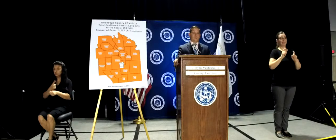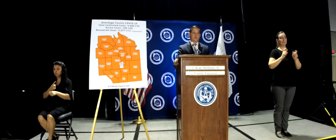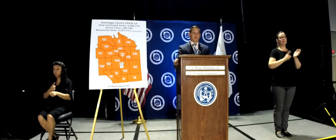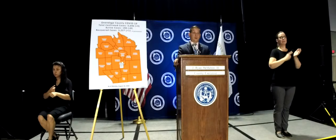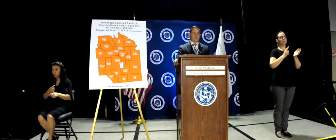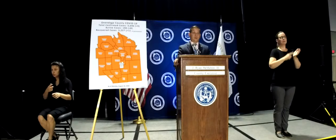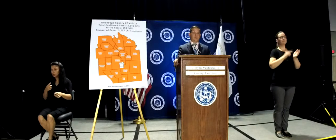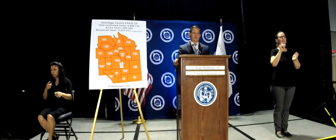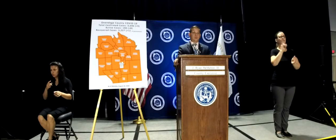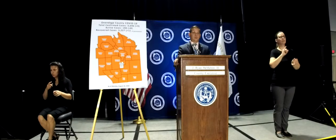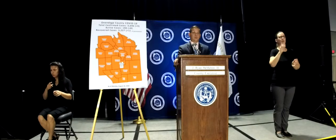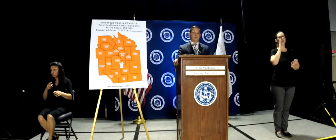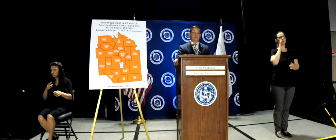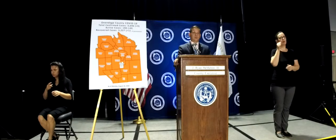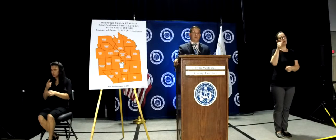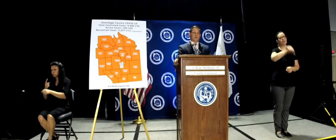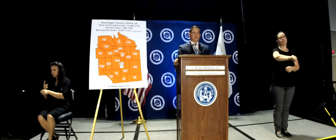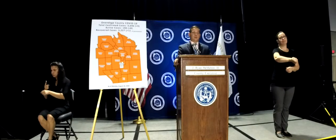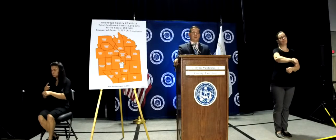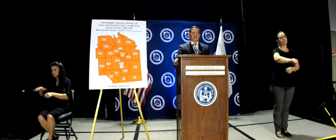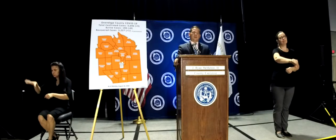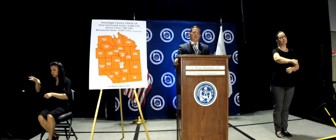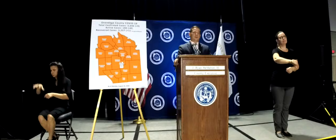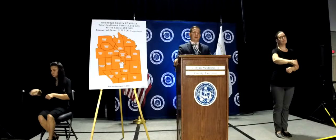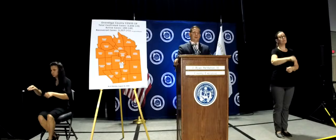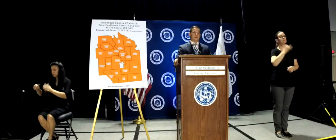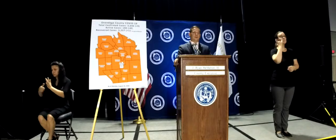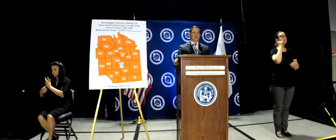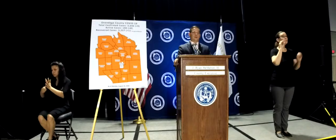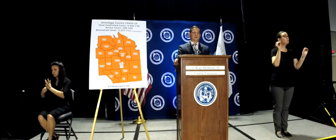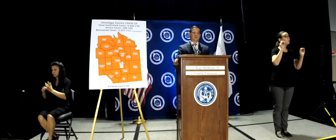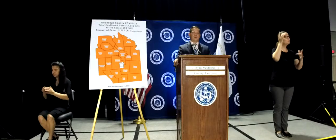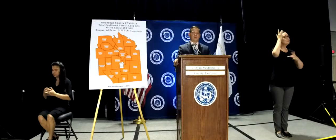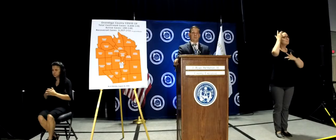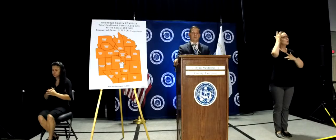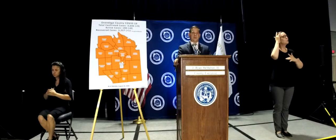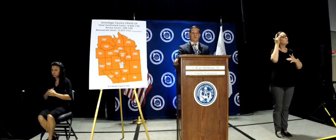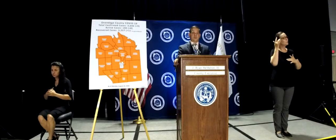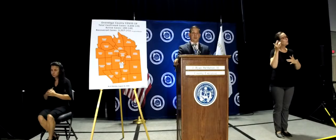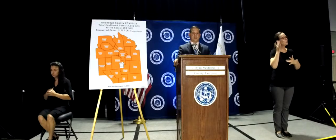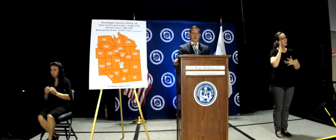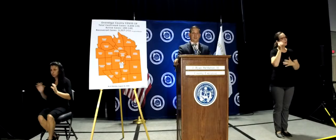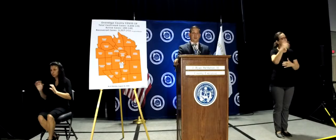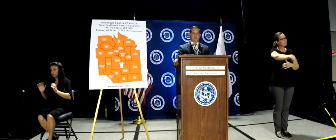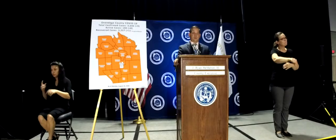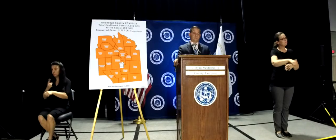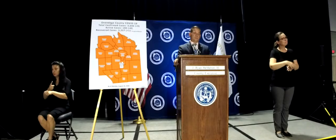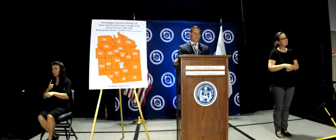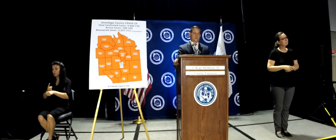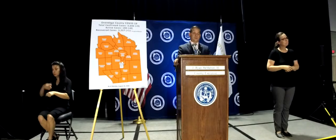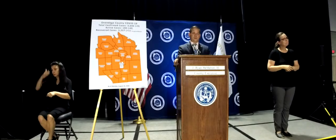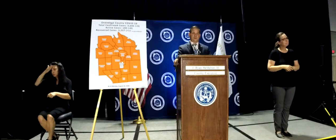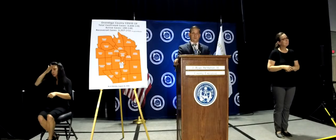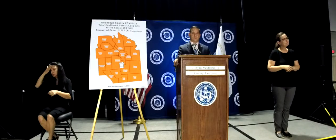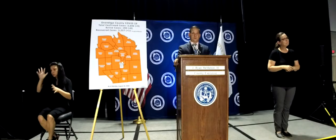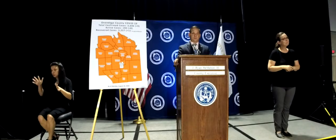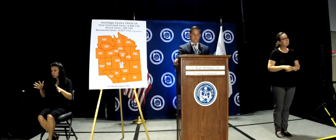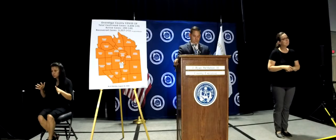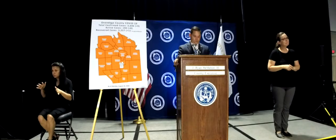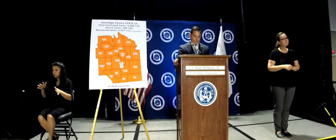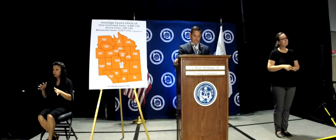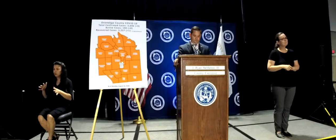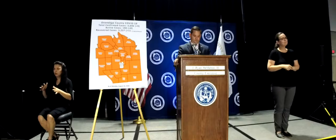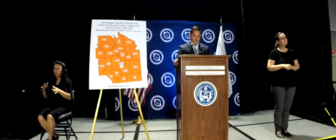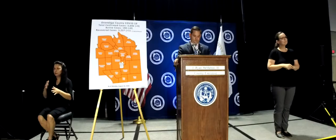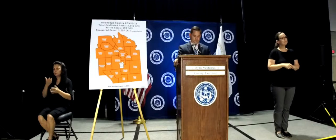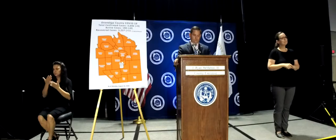but the But you don't expect a lot of teachers to have fevers and come and show I up. don't think so. Whether they potentially had contact with different things, we'll see.